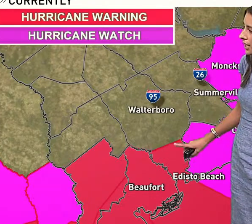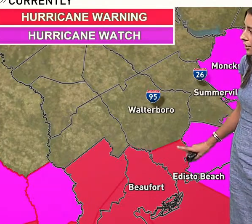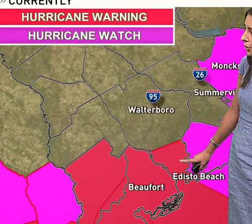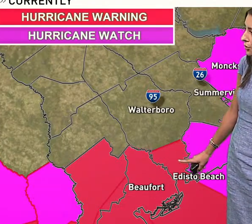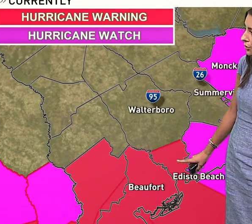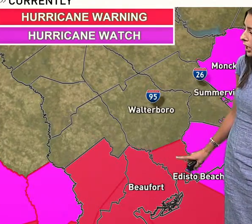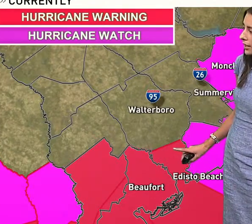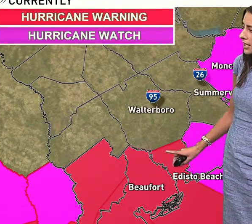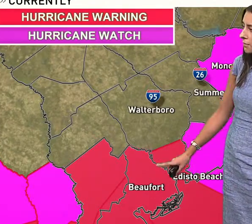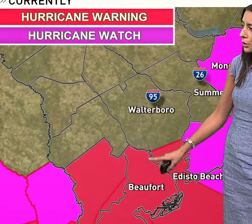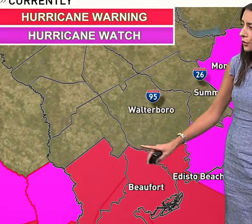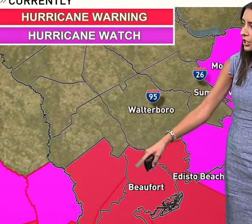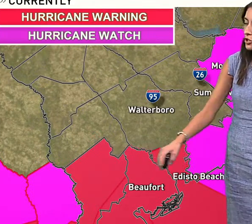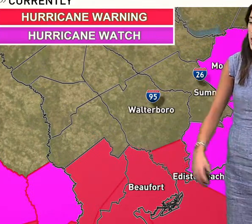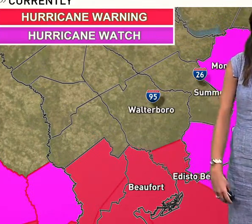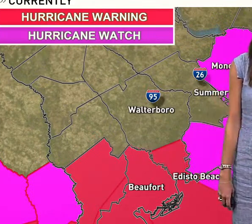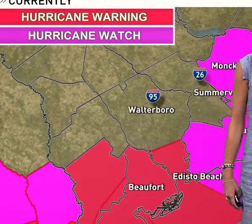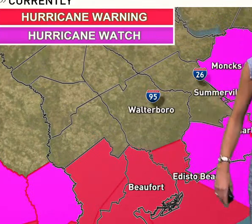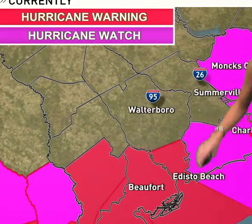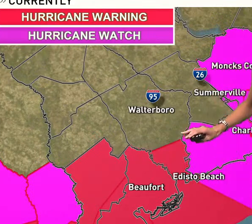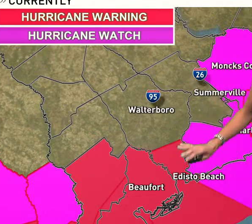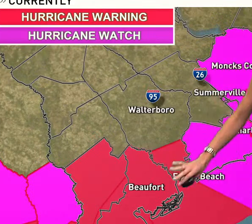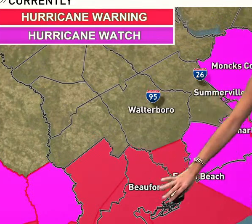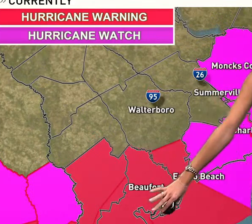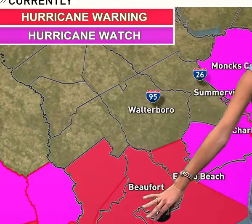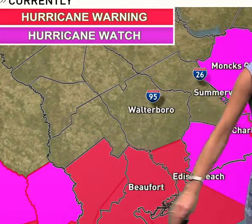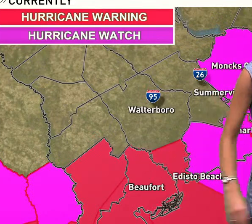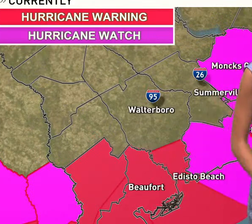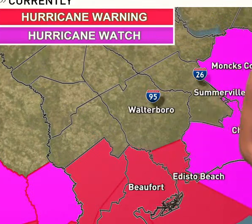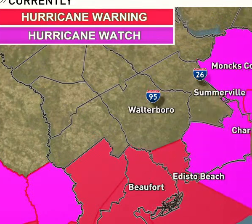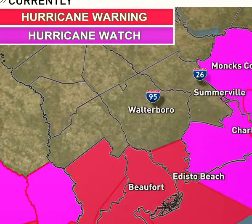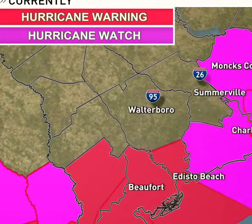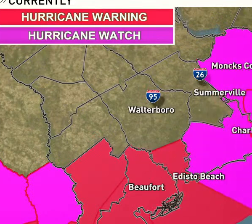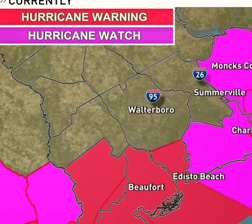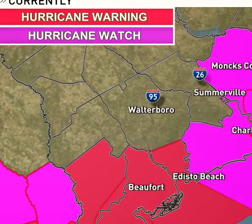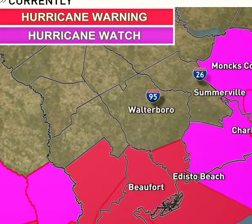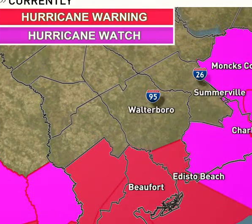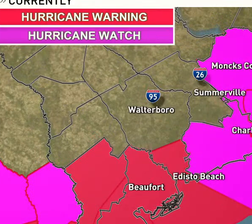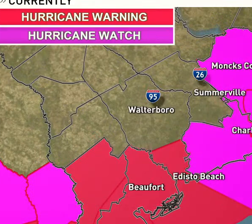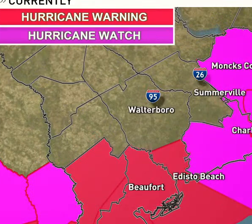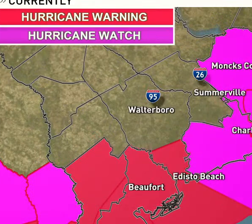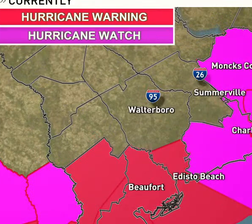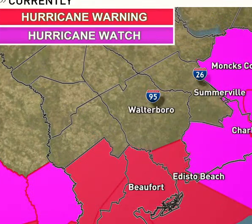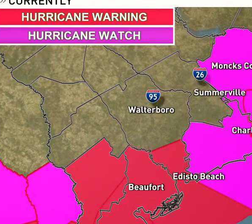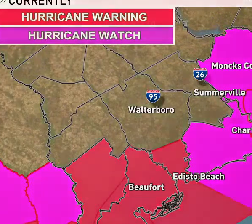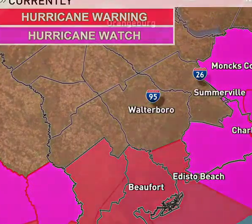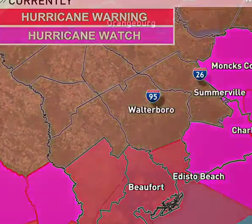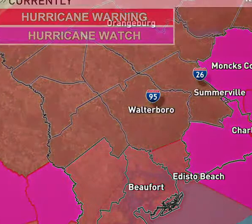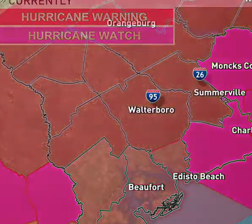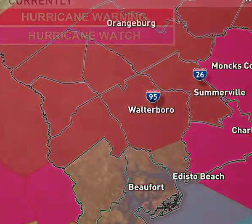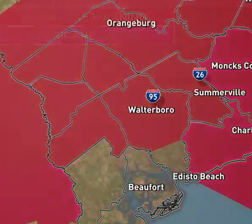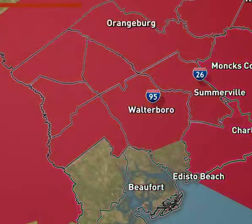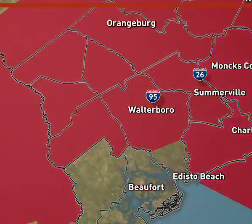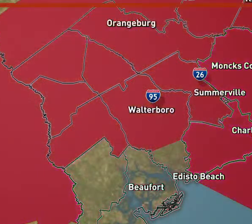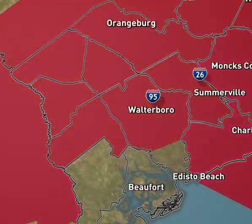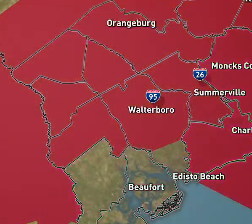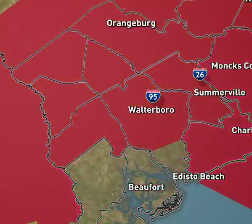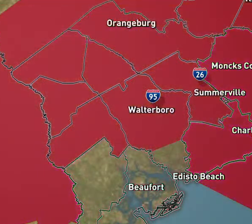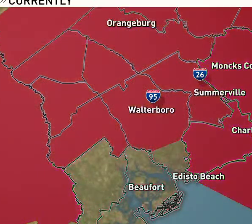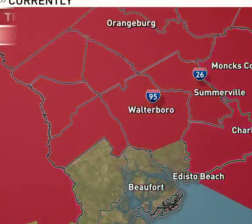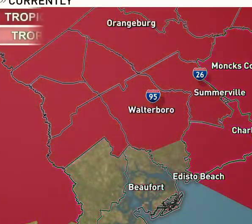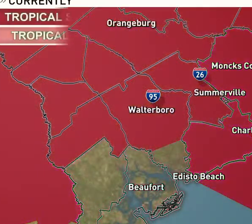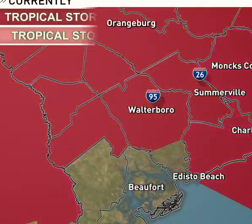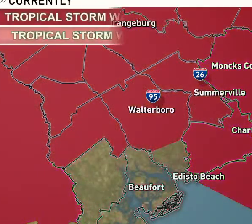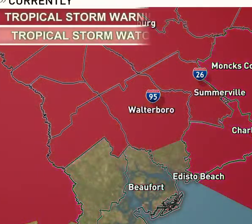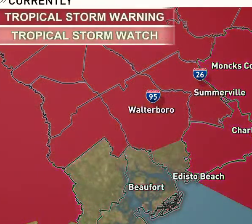to our south, coastal Colleton, Beaufort, Jasper, and down along our coastal Georgia counties as well. So if we're not seeing